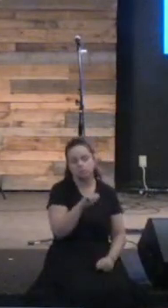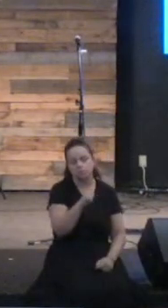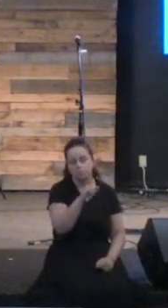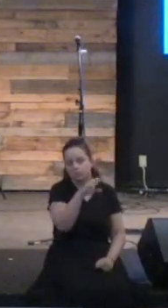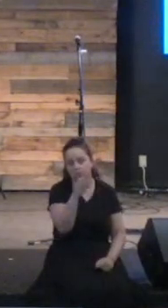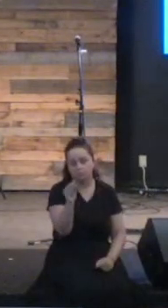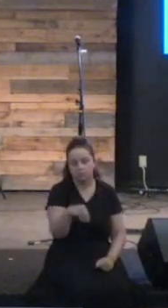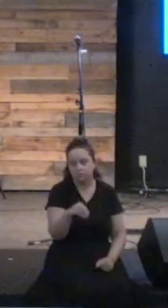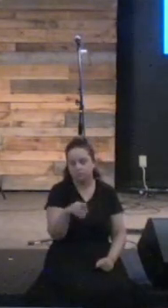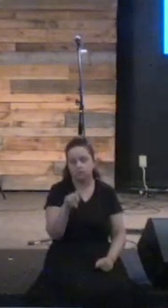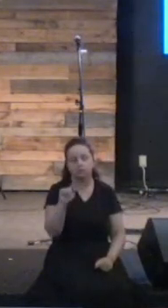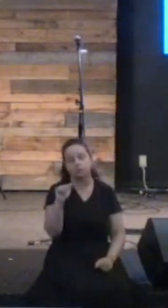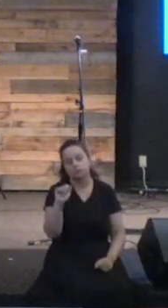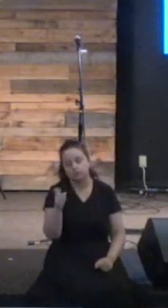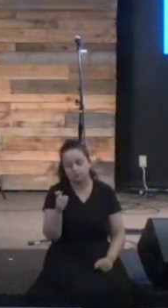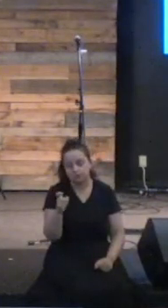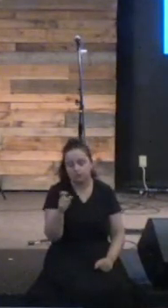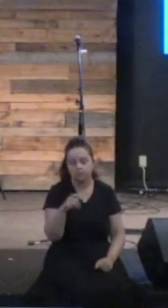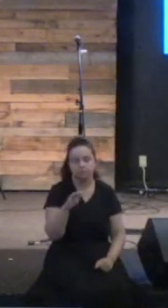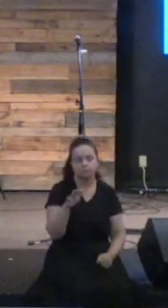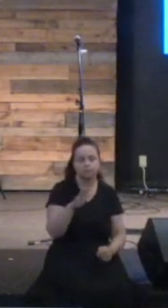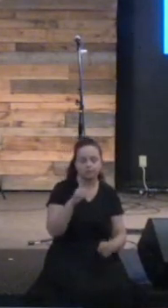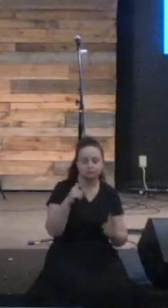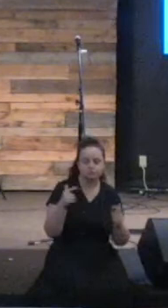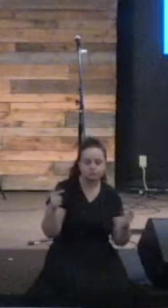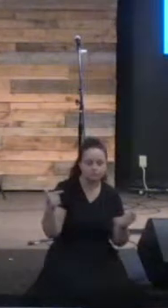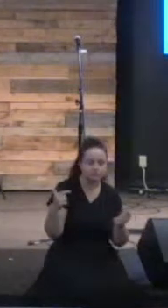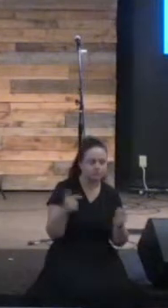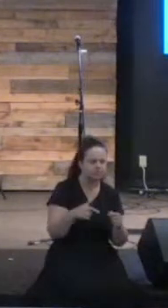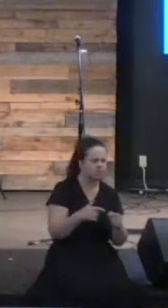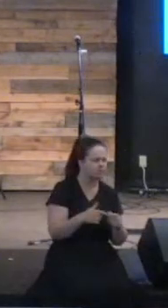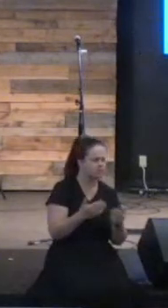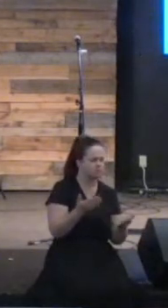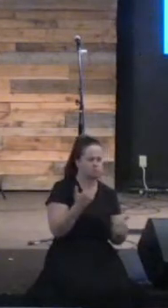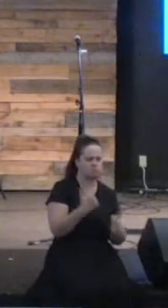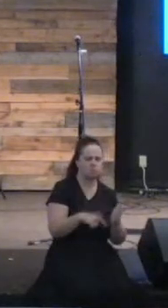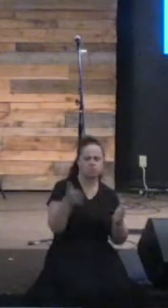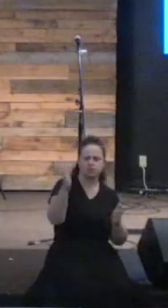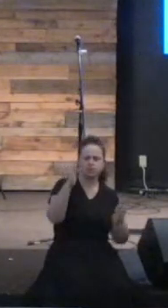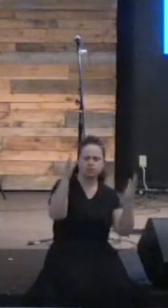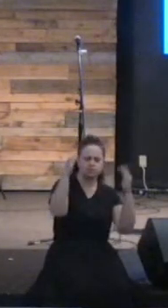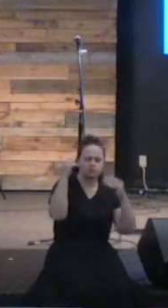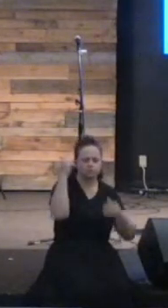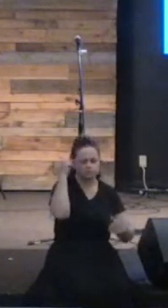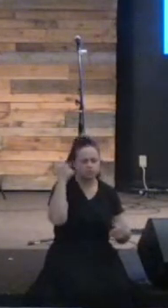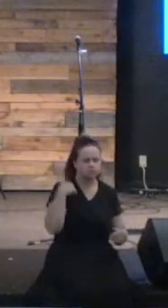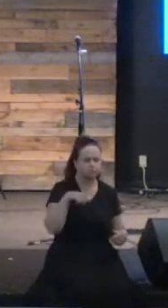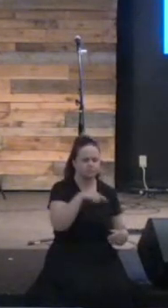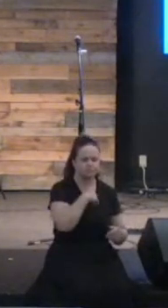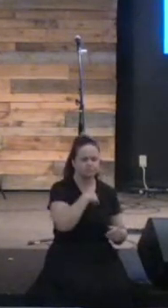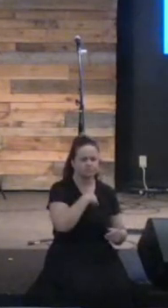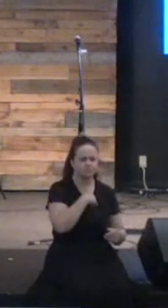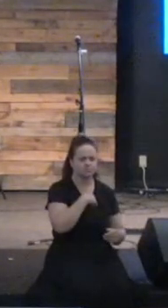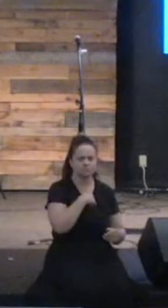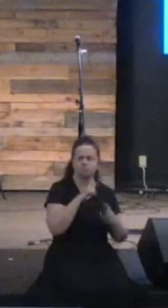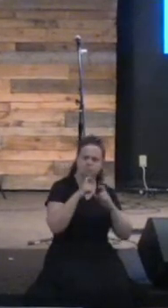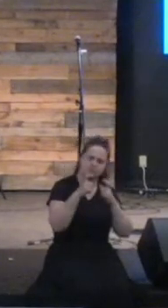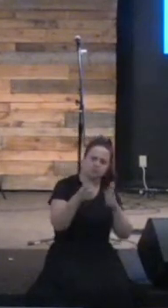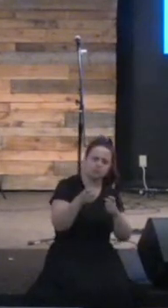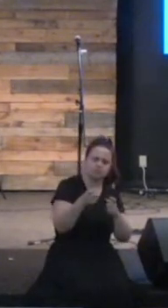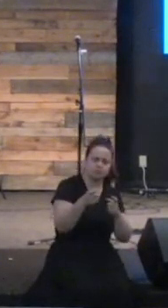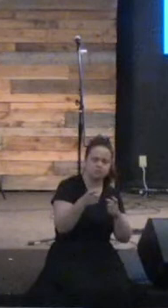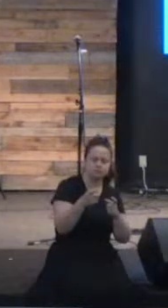that and so a lot of times we go well what's God's expectation for us what's God's expectation for us in giving